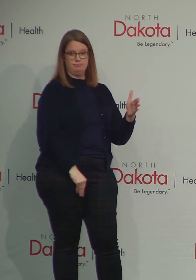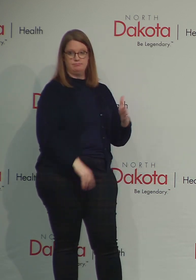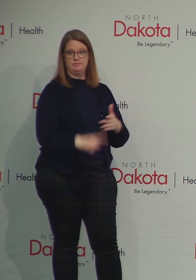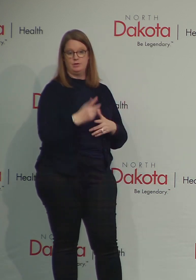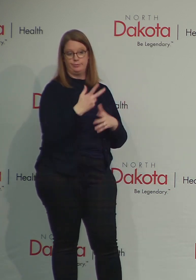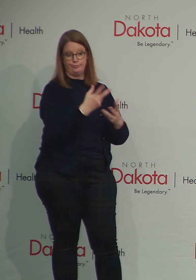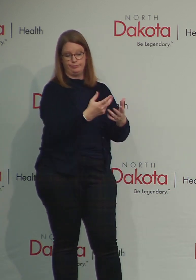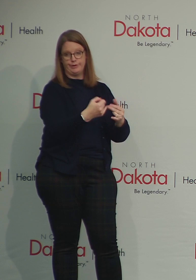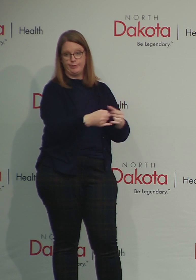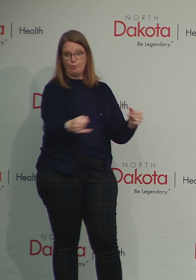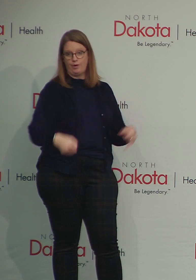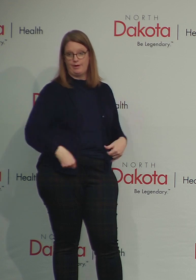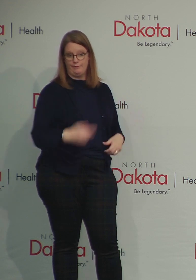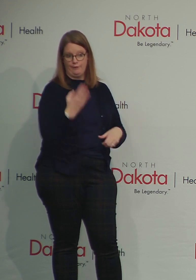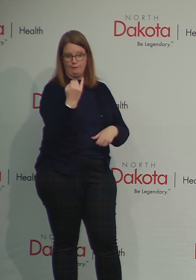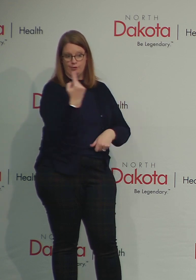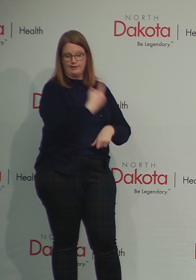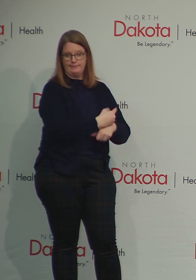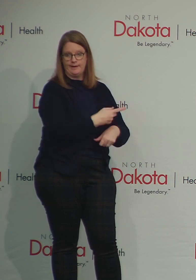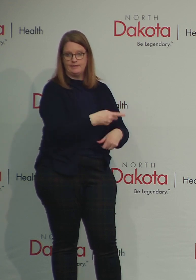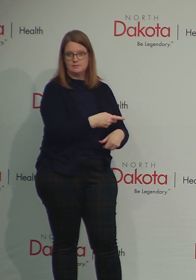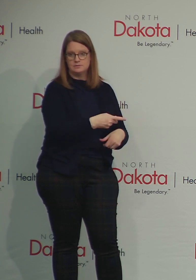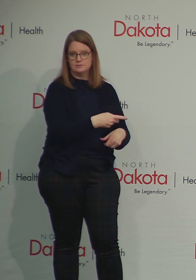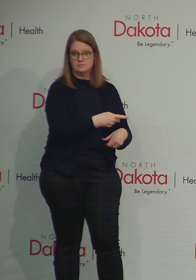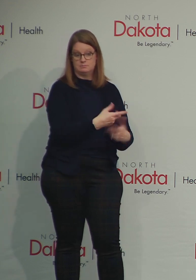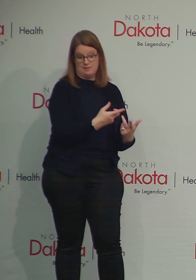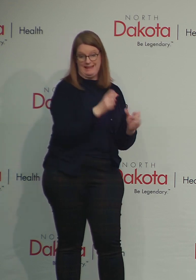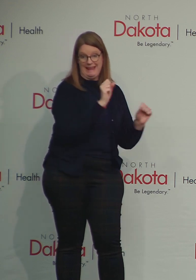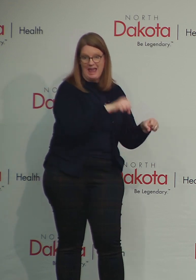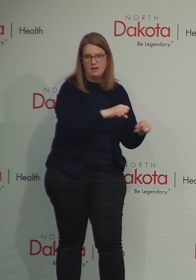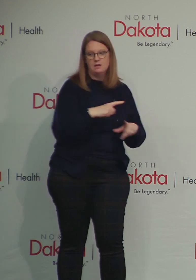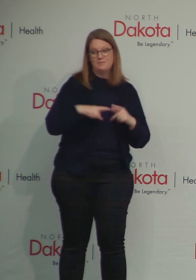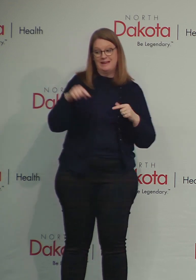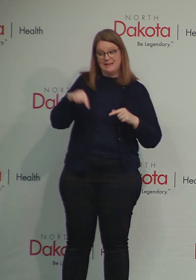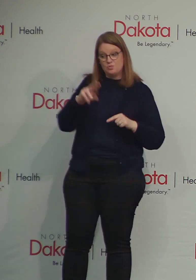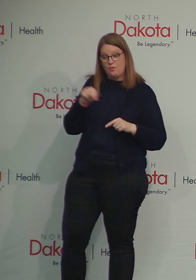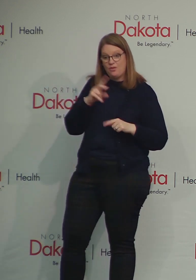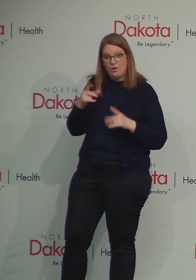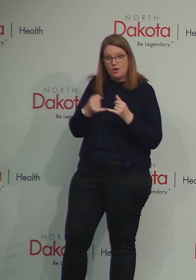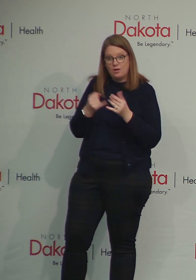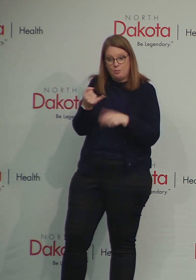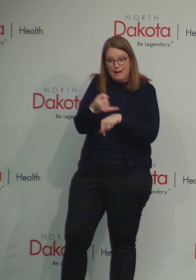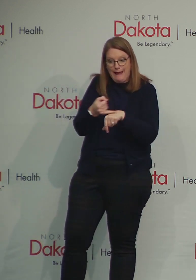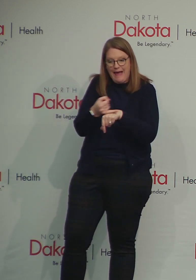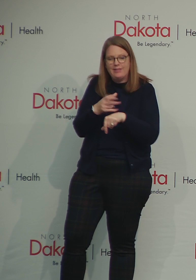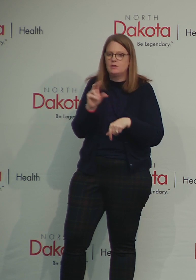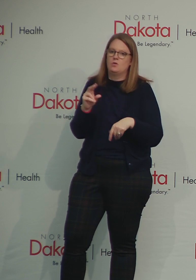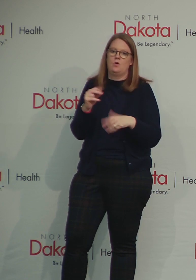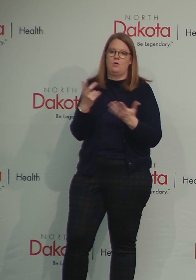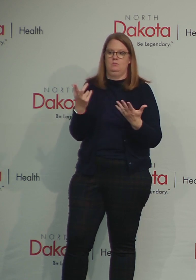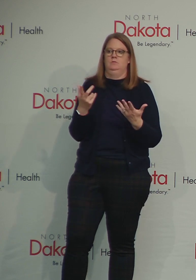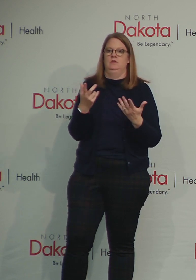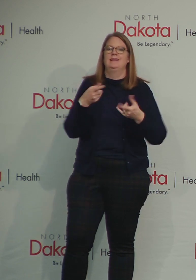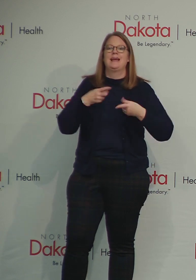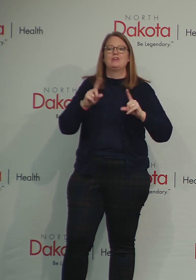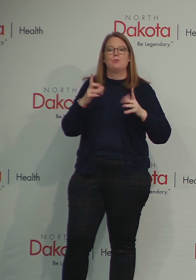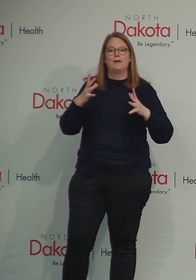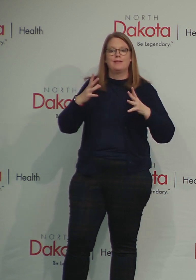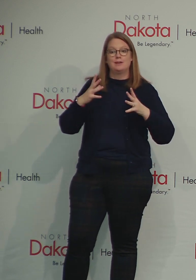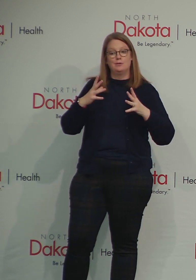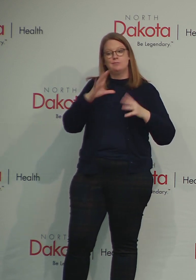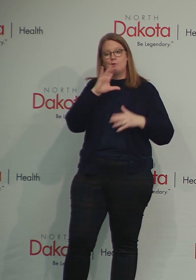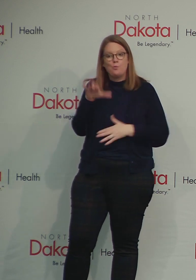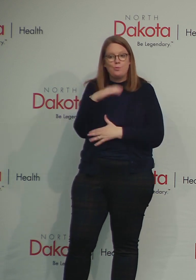island. North Dakota, we're not on an island. And so we've got a lot, there's an enormous amount of travel during the holiday, and when the